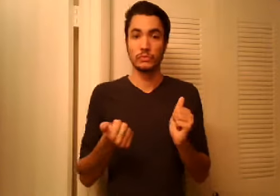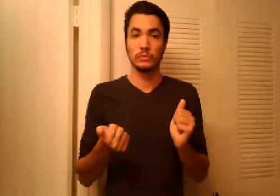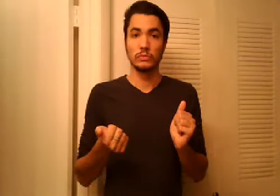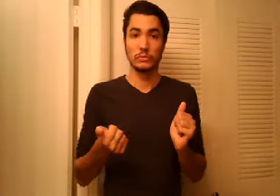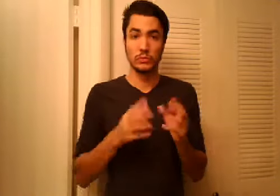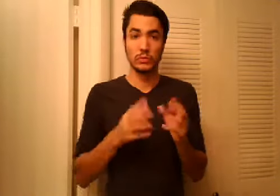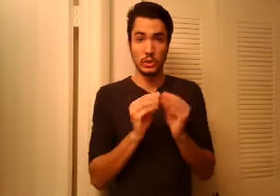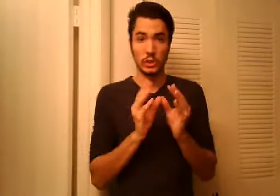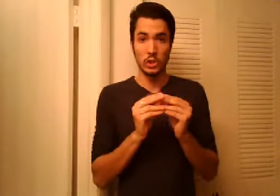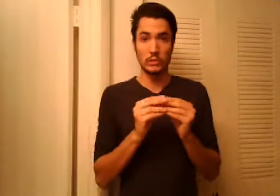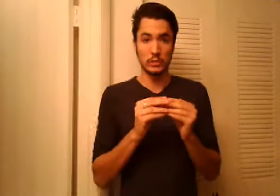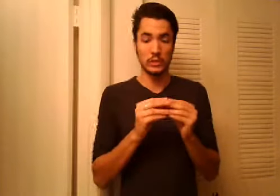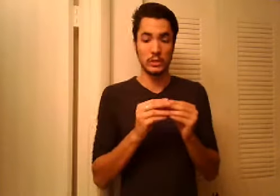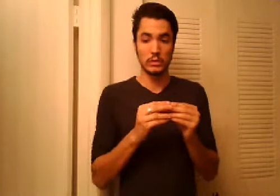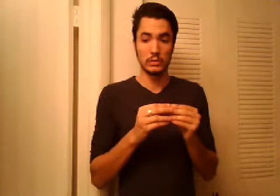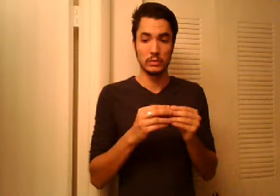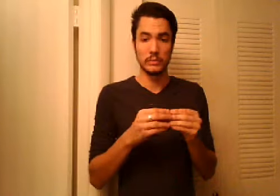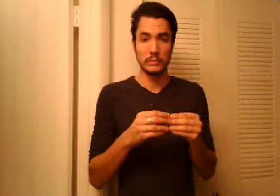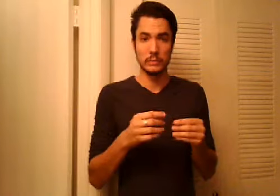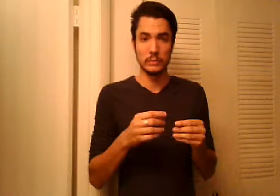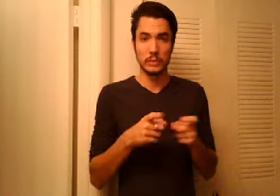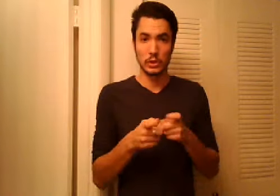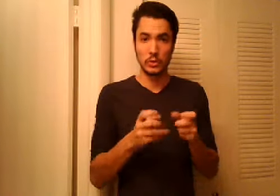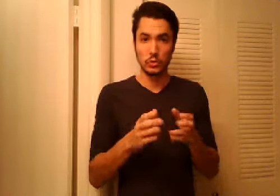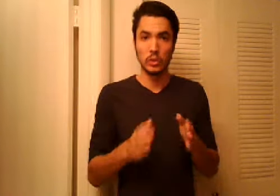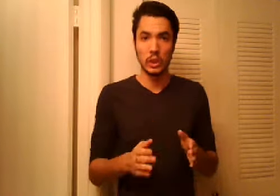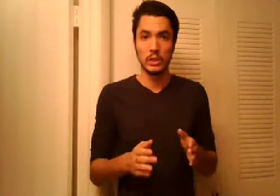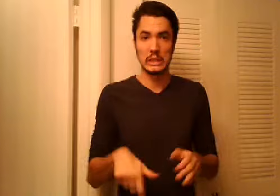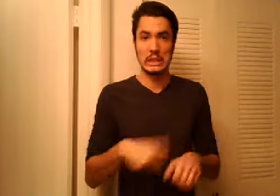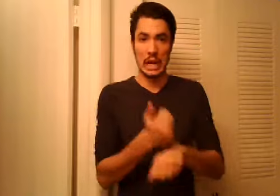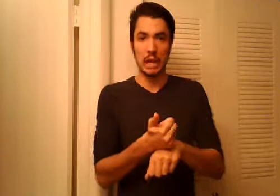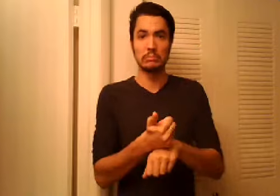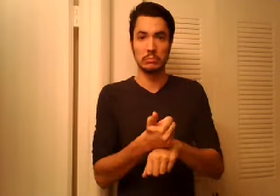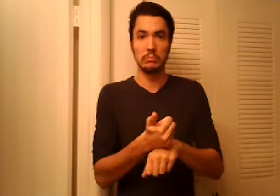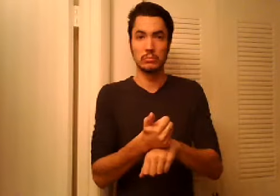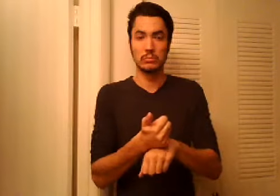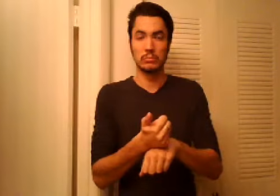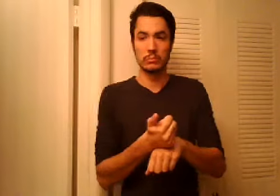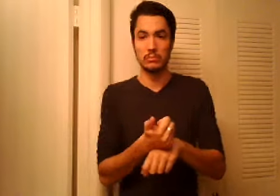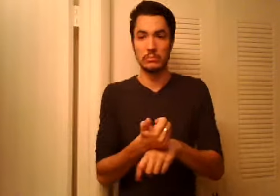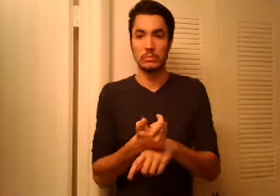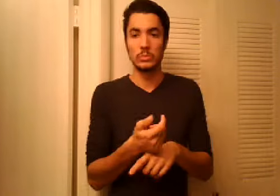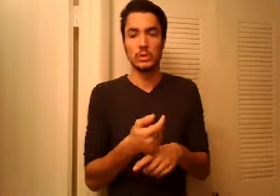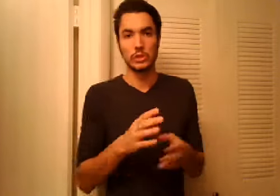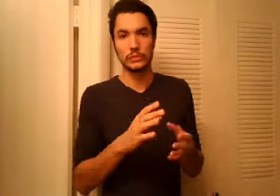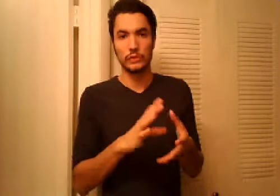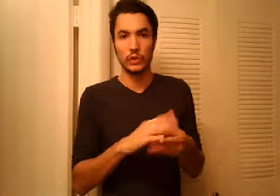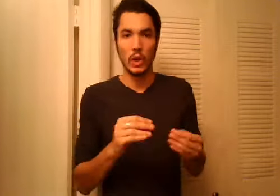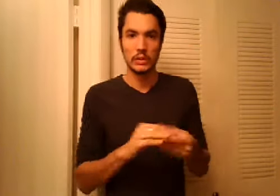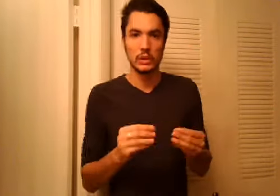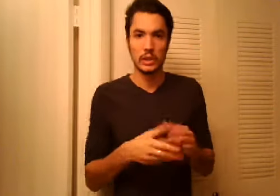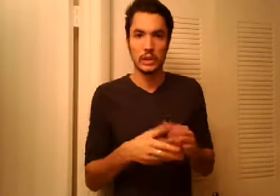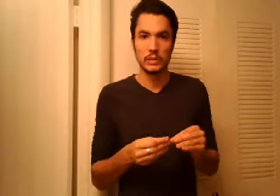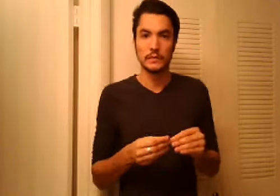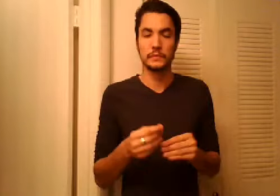for us was a conversation between one of the people who works in their journalism department at Texas and the